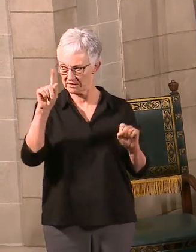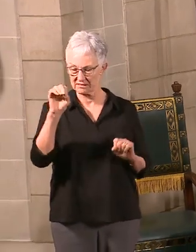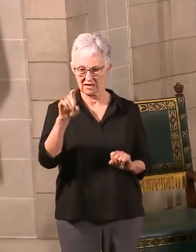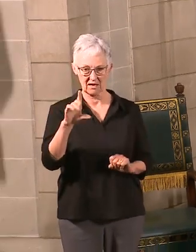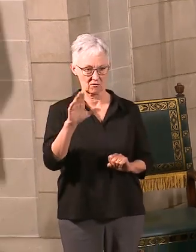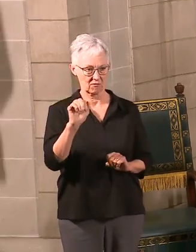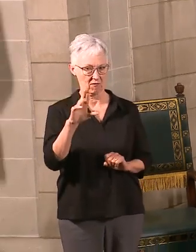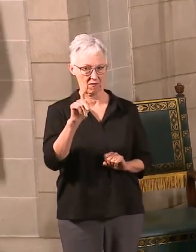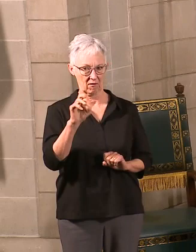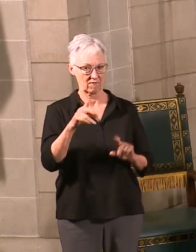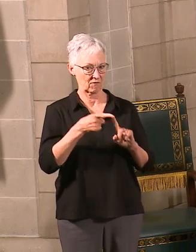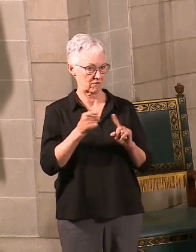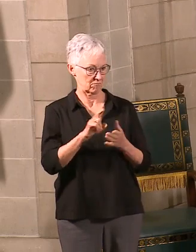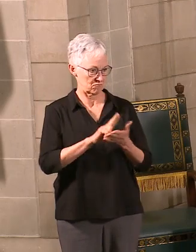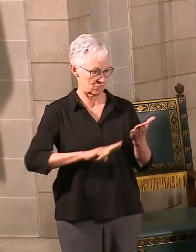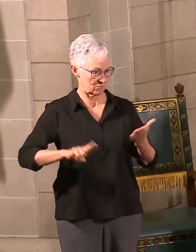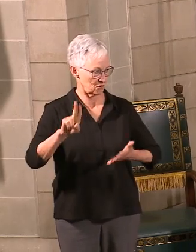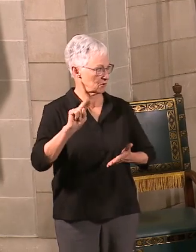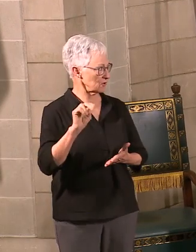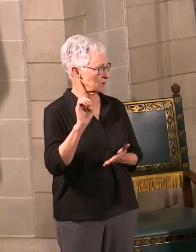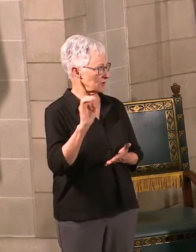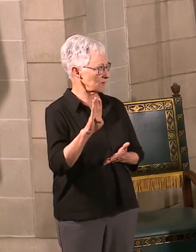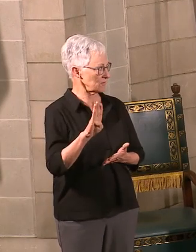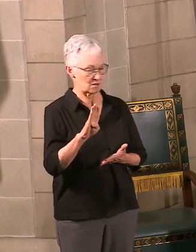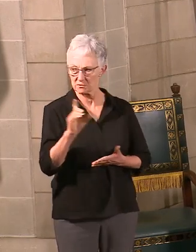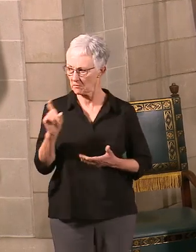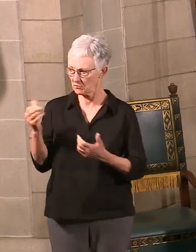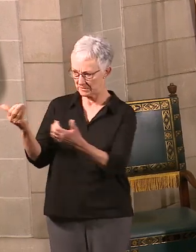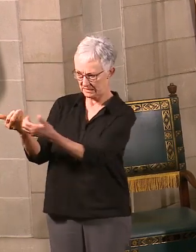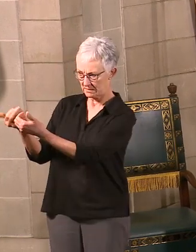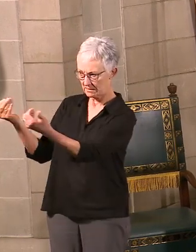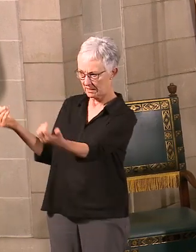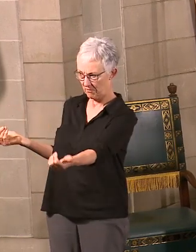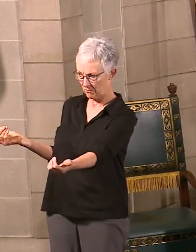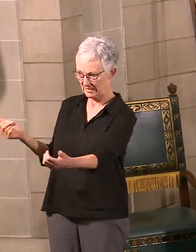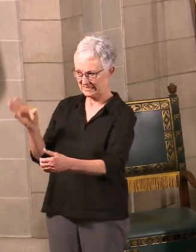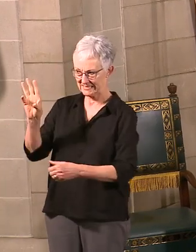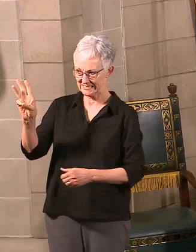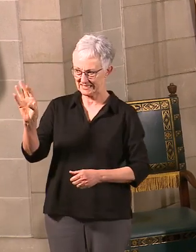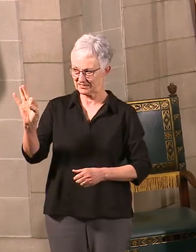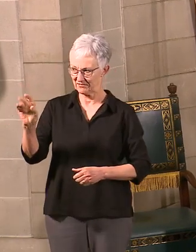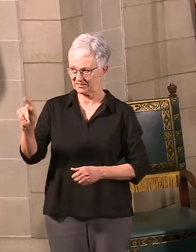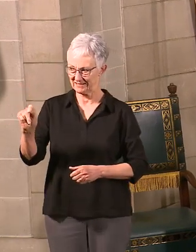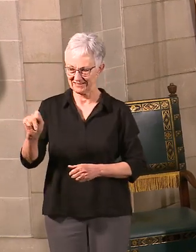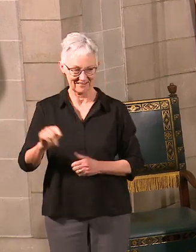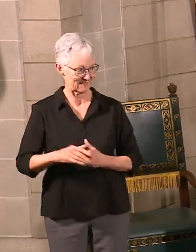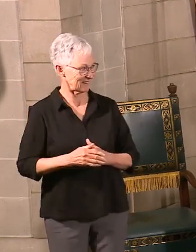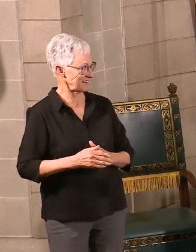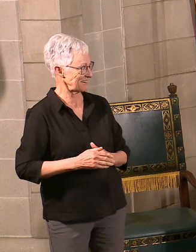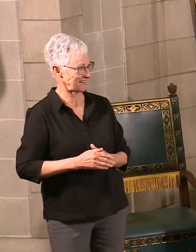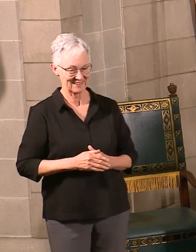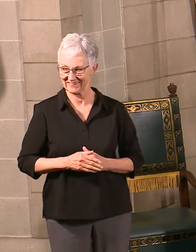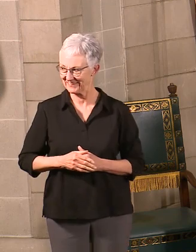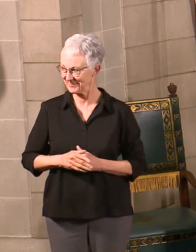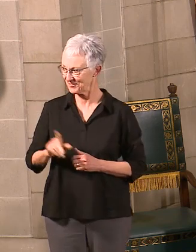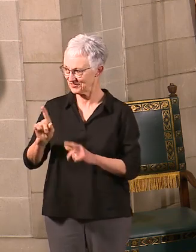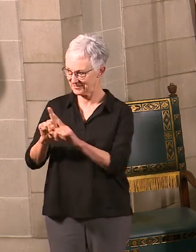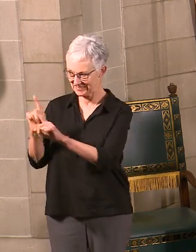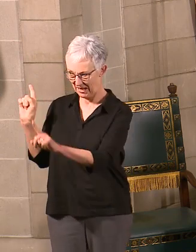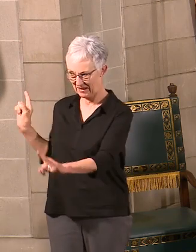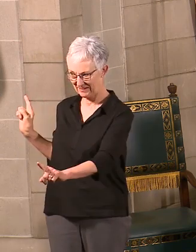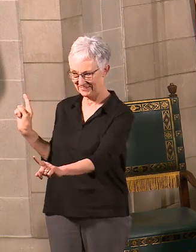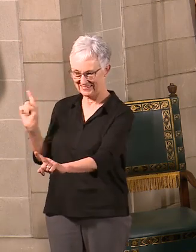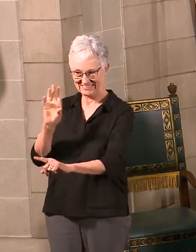of Nebraska. And you guys are supposed to be standing farther apart, just so you know. Okay, Ted, you can come over here by the flag. Why don't you come over here by the flag? Spread out this